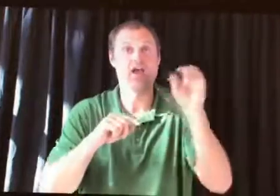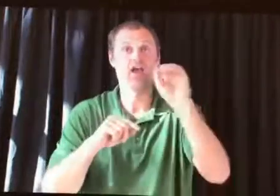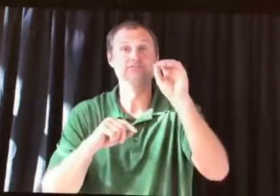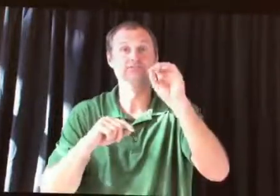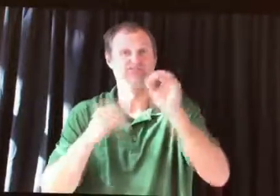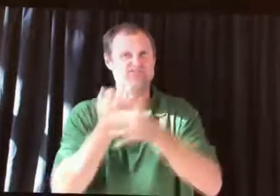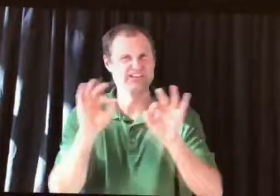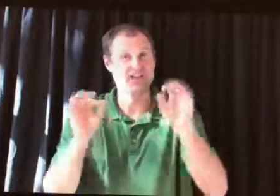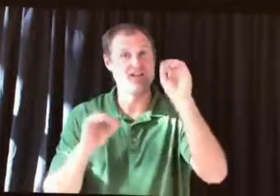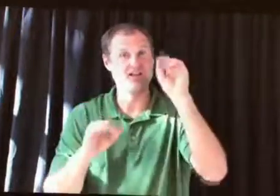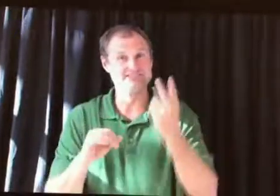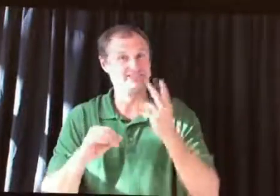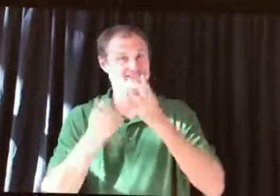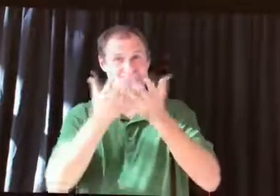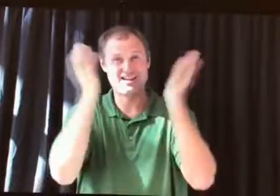with the anode and the cathode,